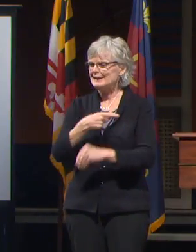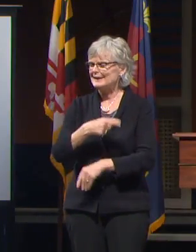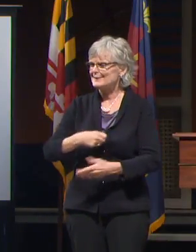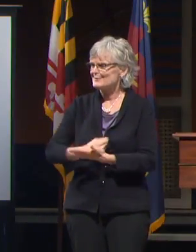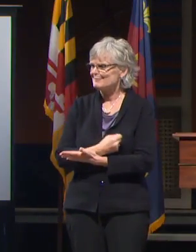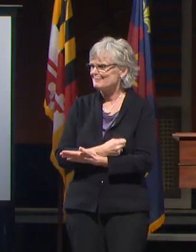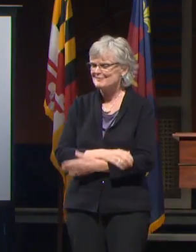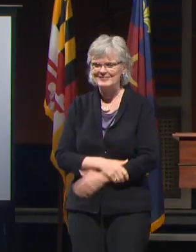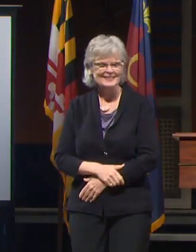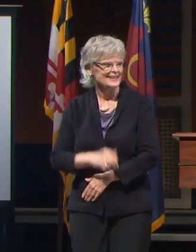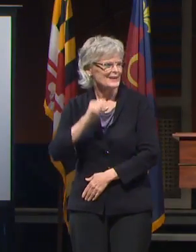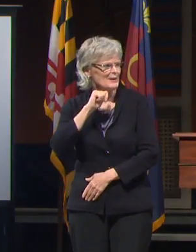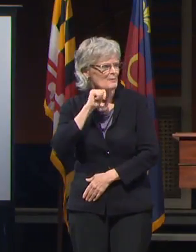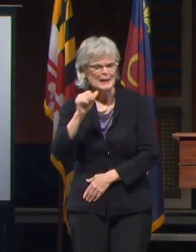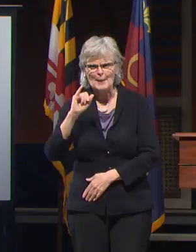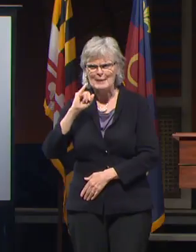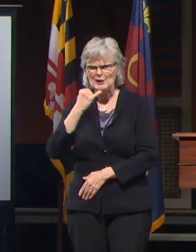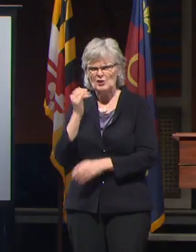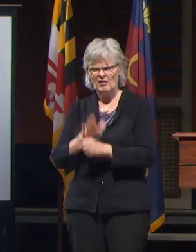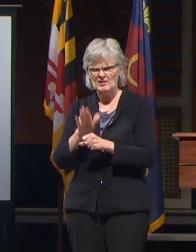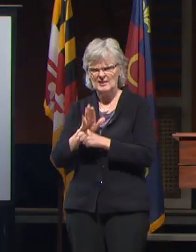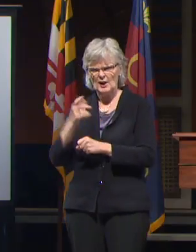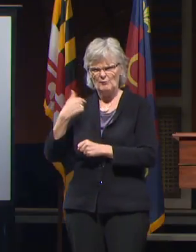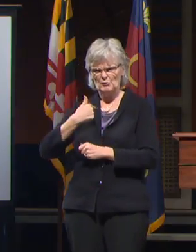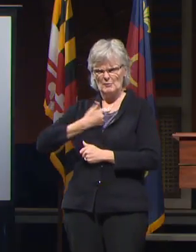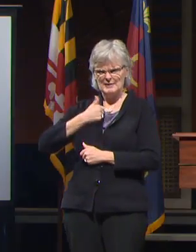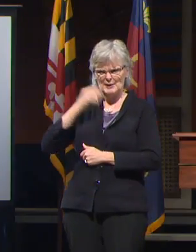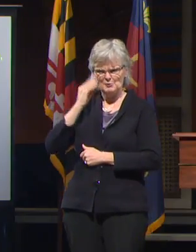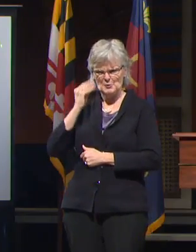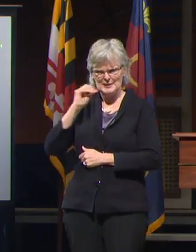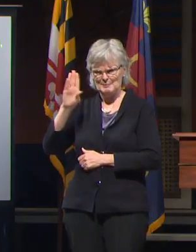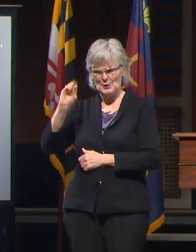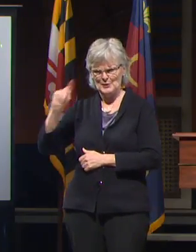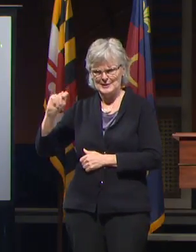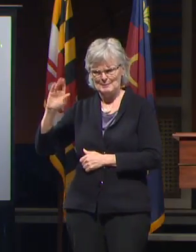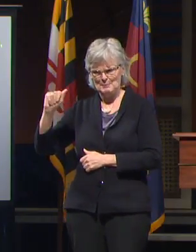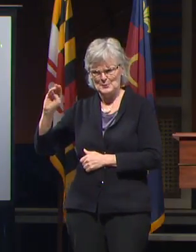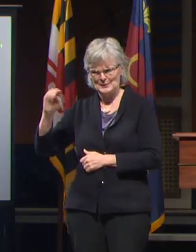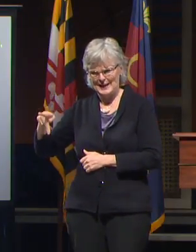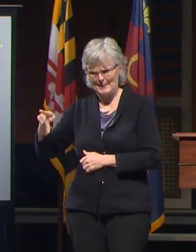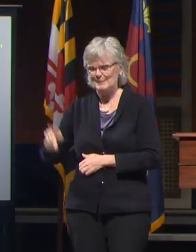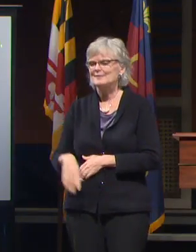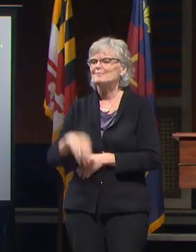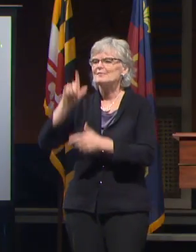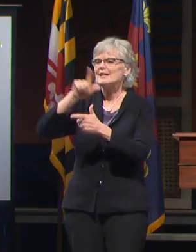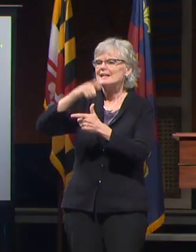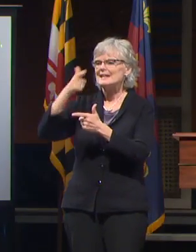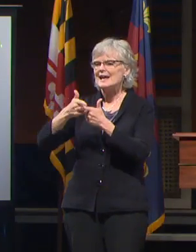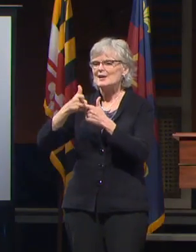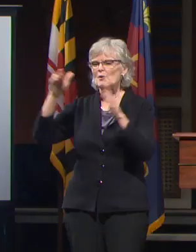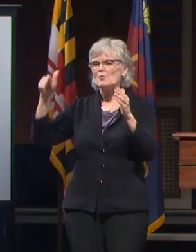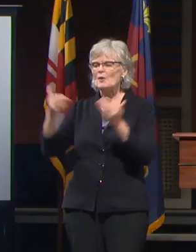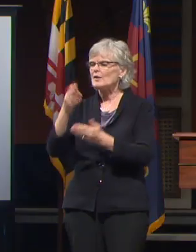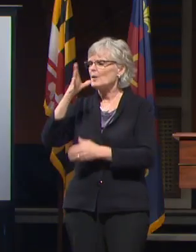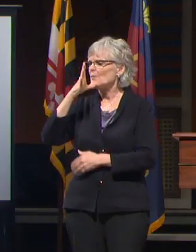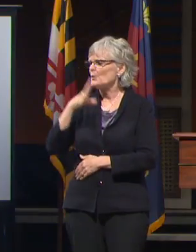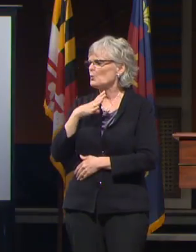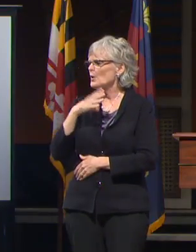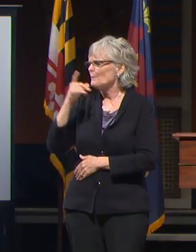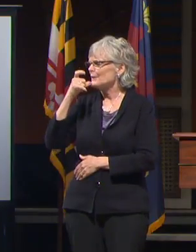Not jealous enough to go through boot camp, mind you. Next in the lineup, I'd like to welcome the woman